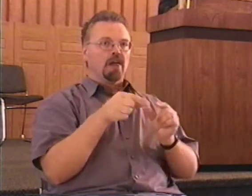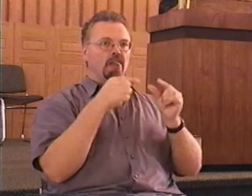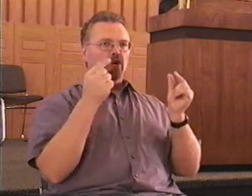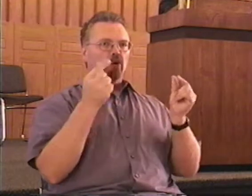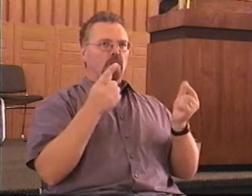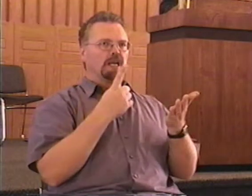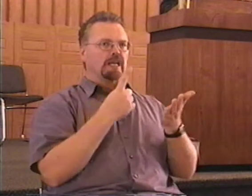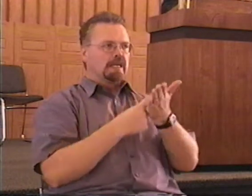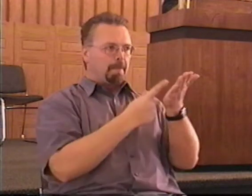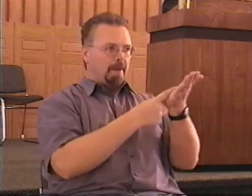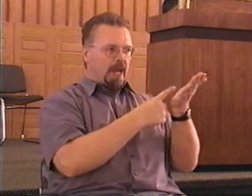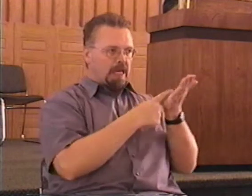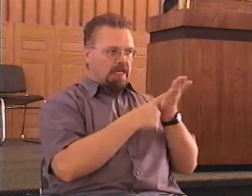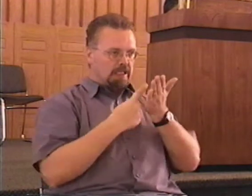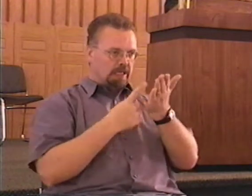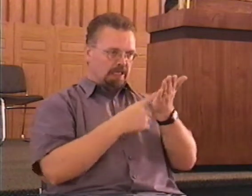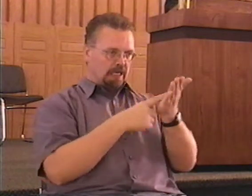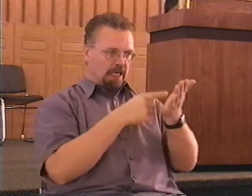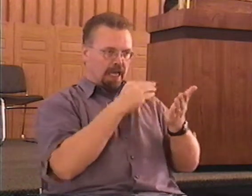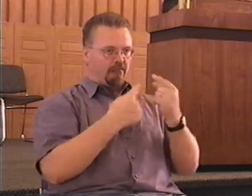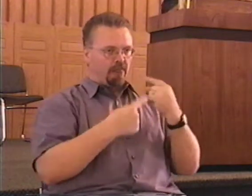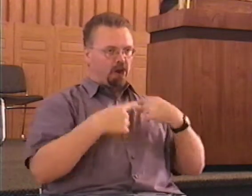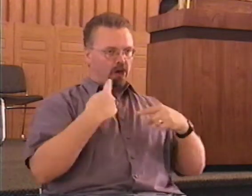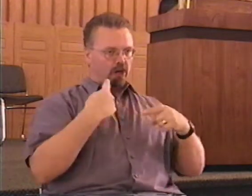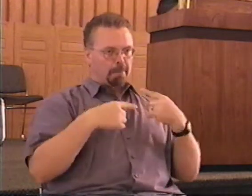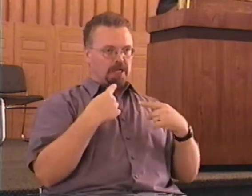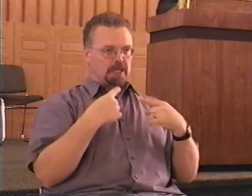debate and argument and